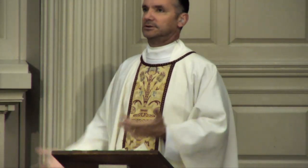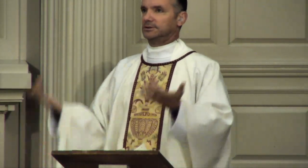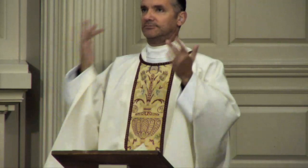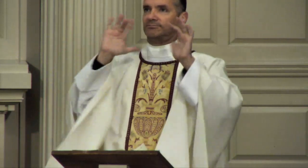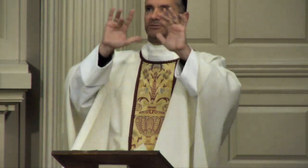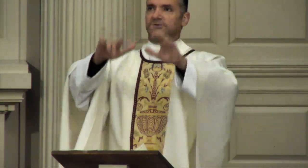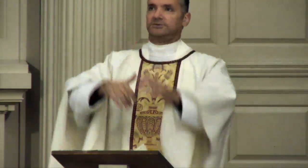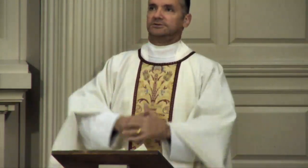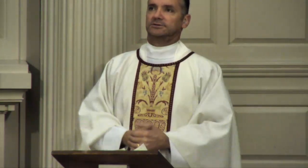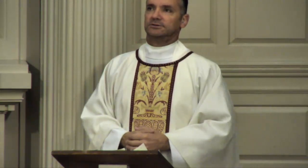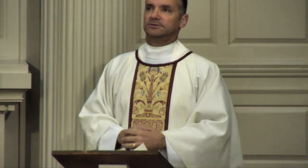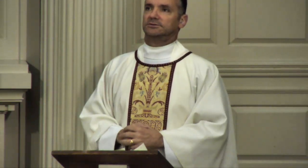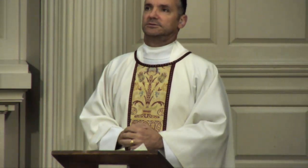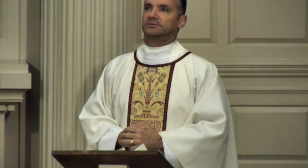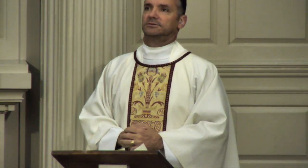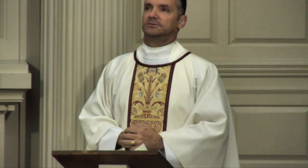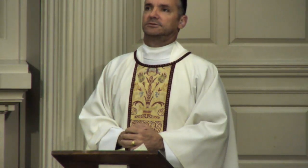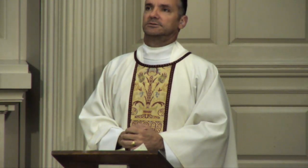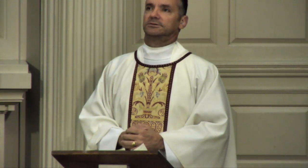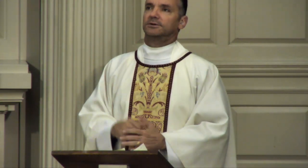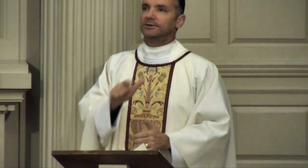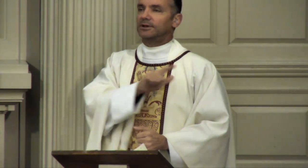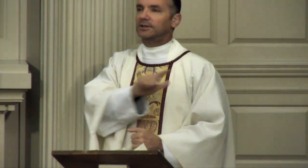Christ, have mercy.